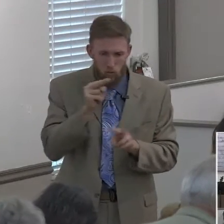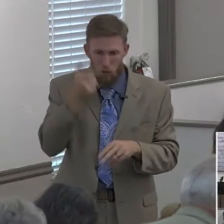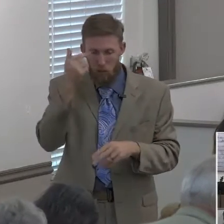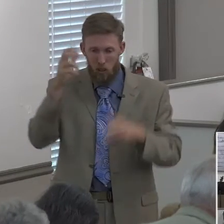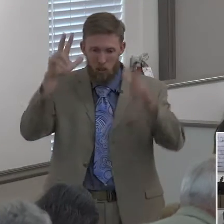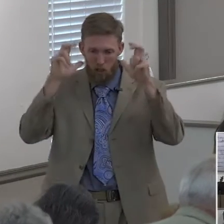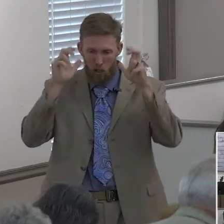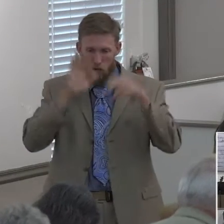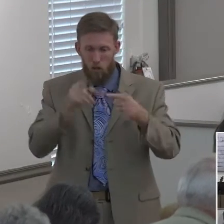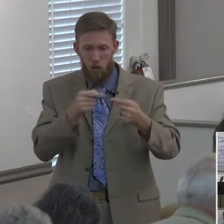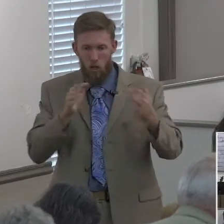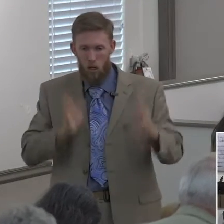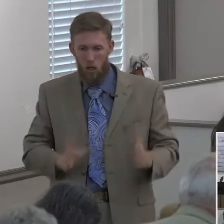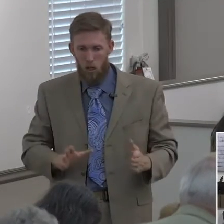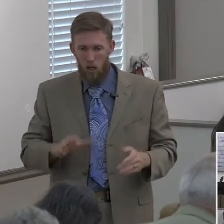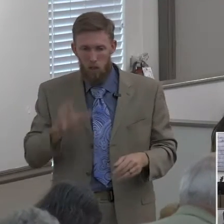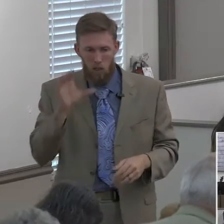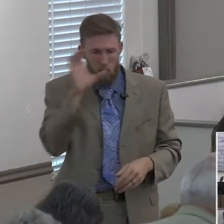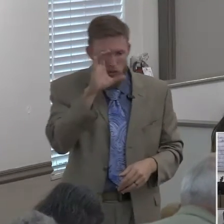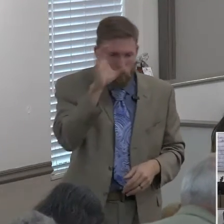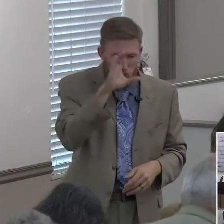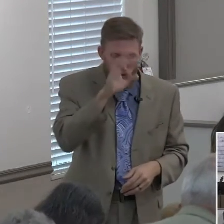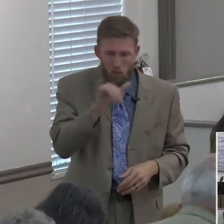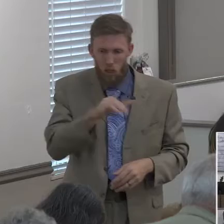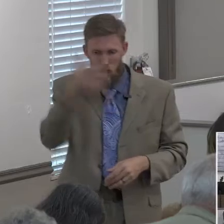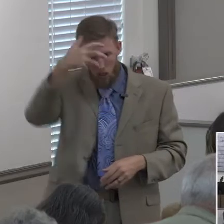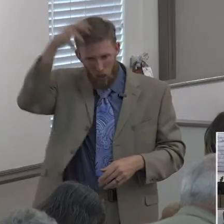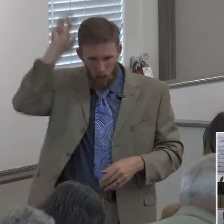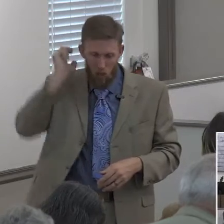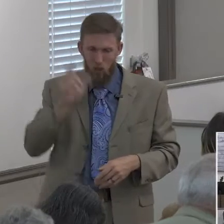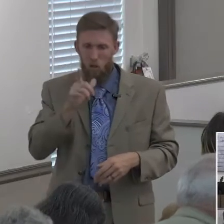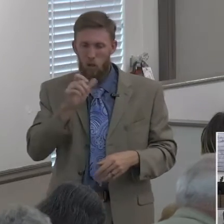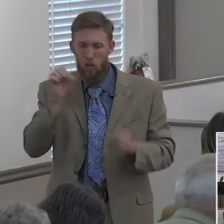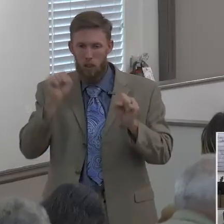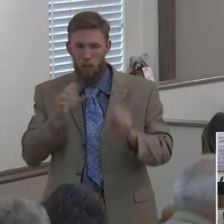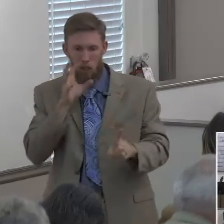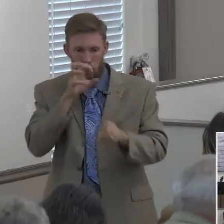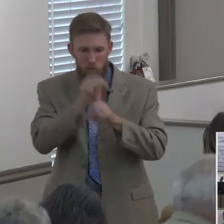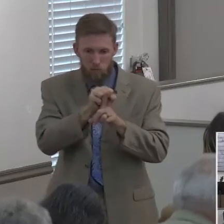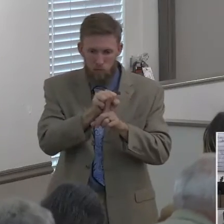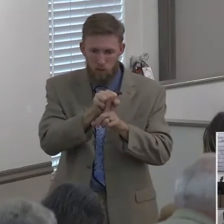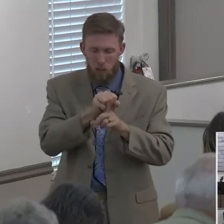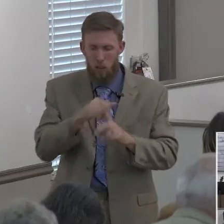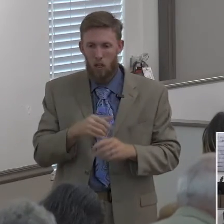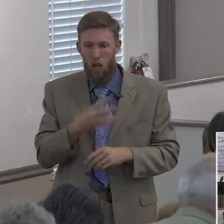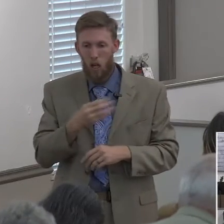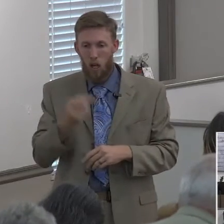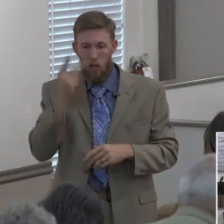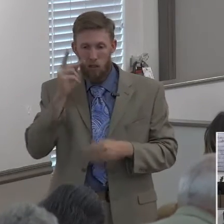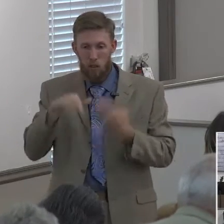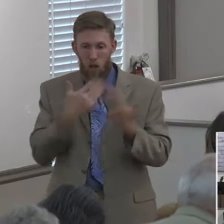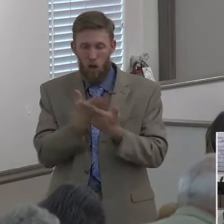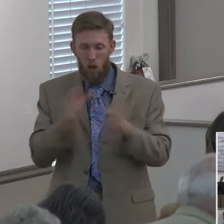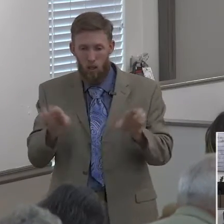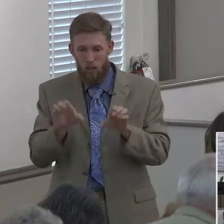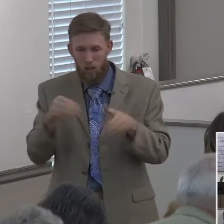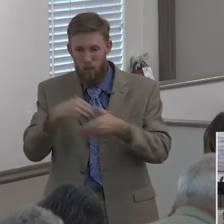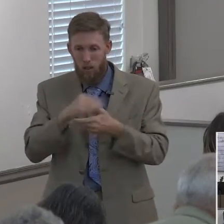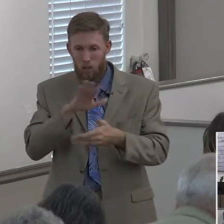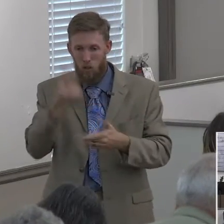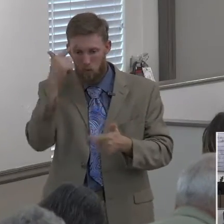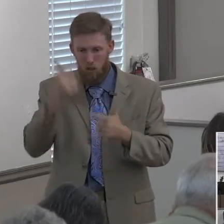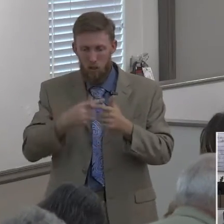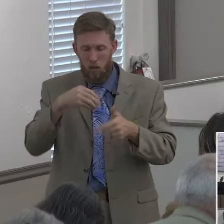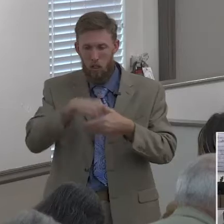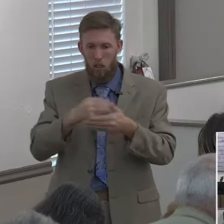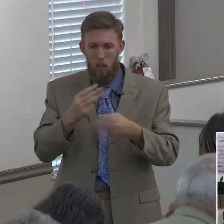seeking whom he may devour. Whom resist steadfast in the faith, knowing that the same afflictions are accomplished in your brethren that are